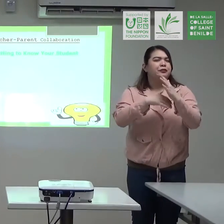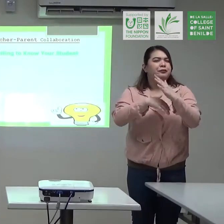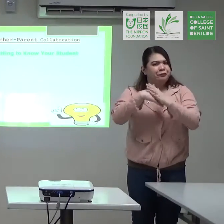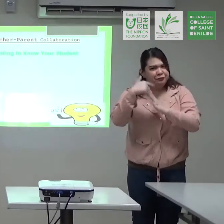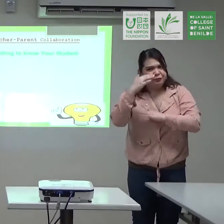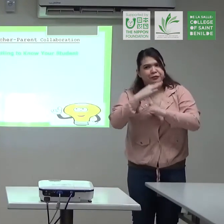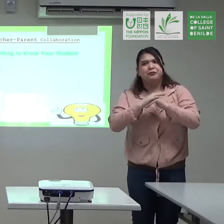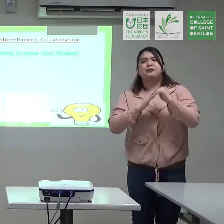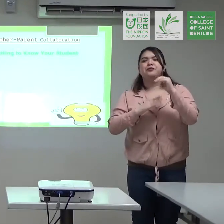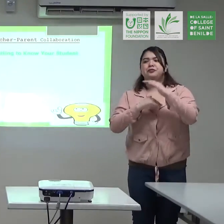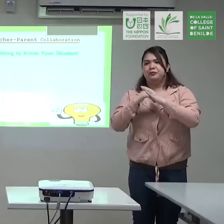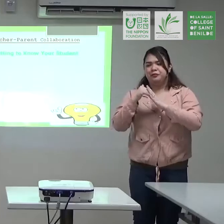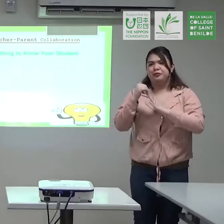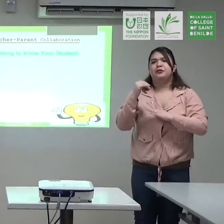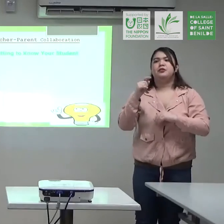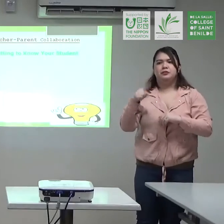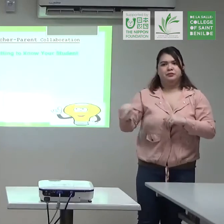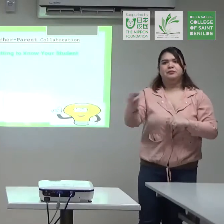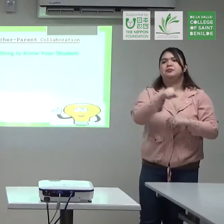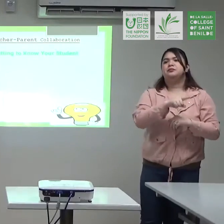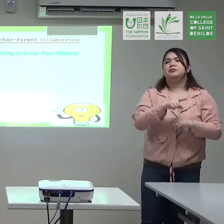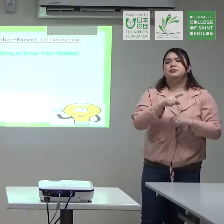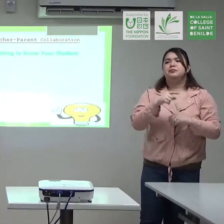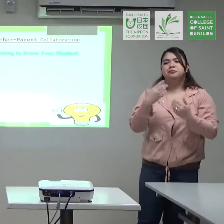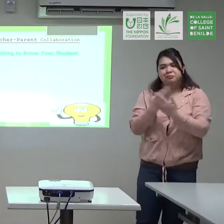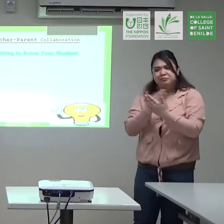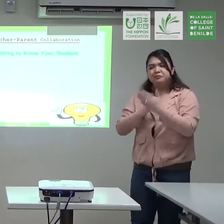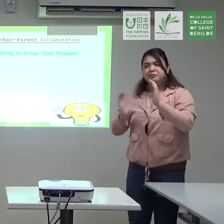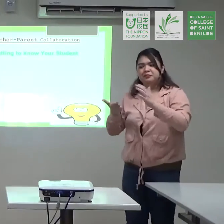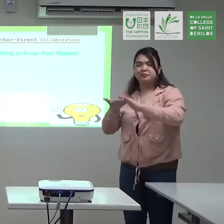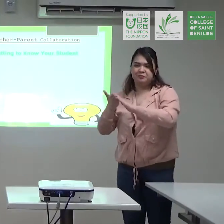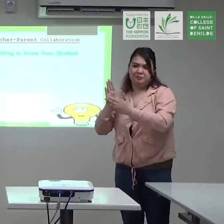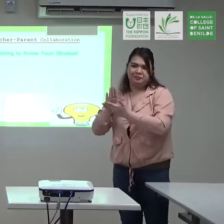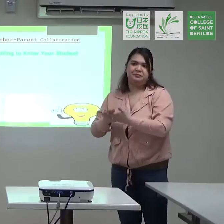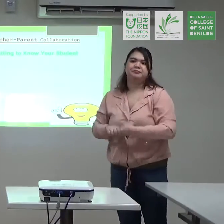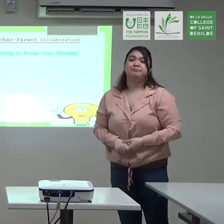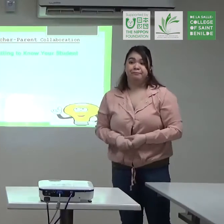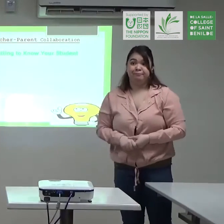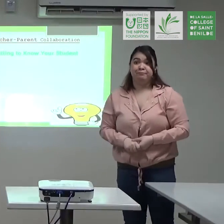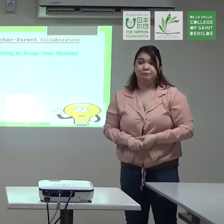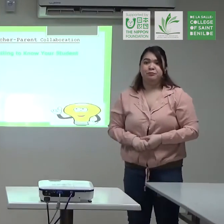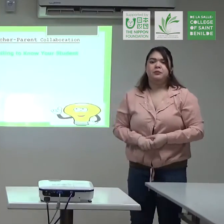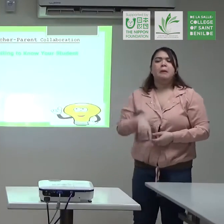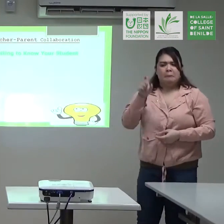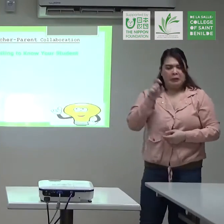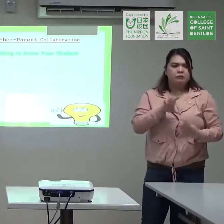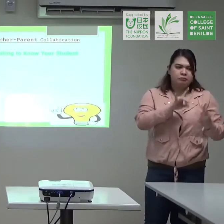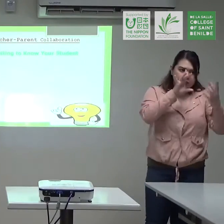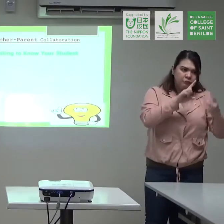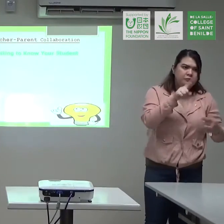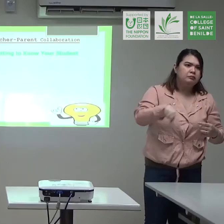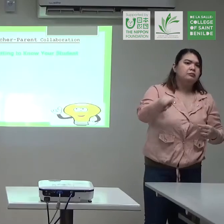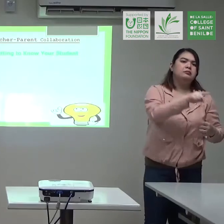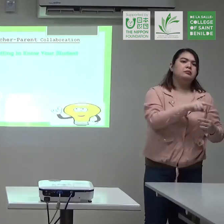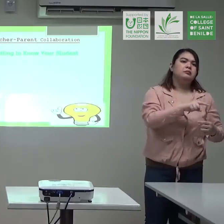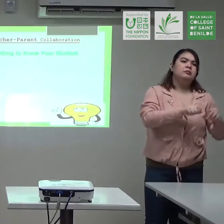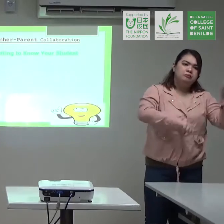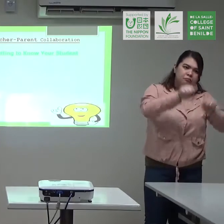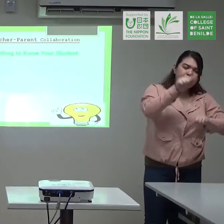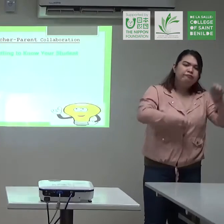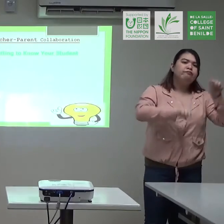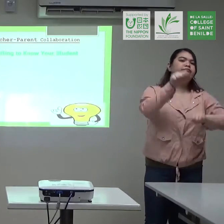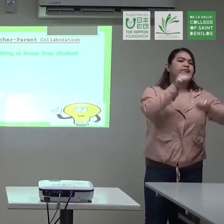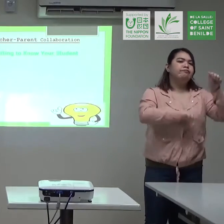comfortable with you and their new classmates. Okay? So get to know your students well. And